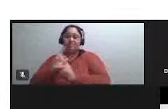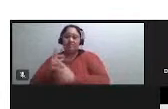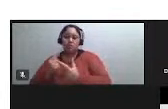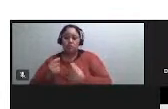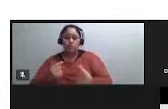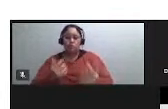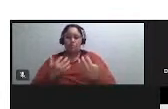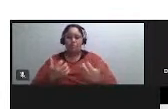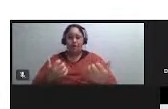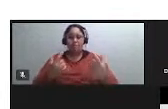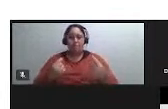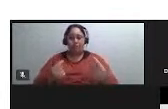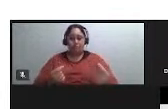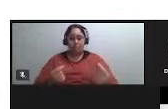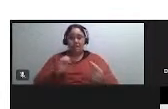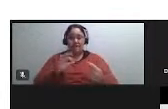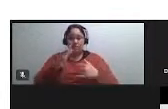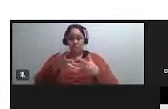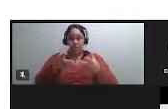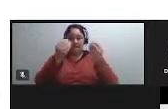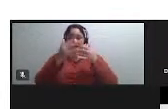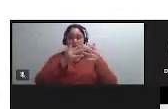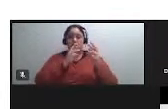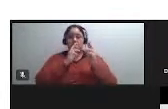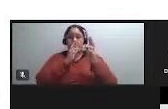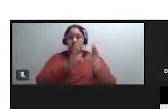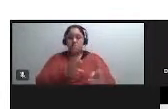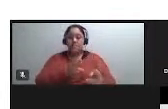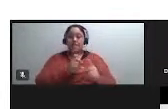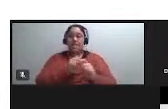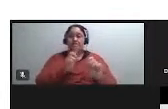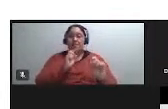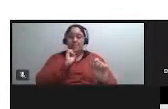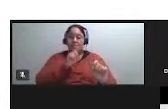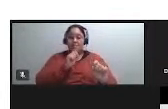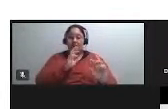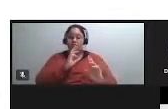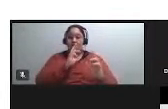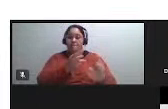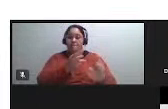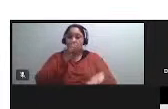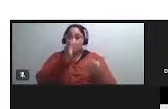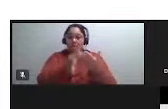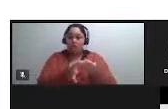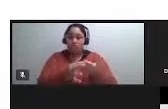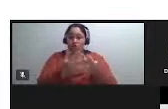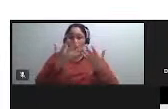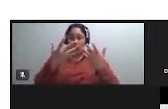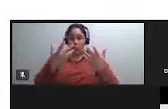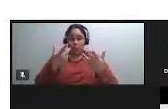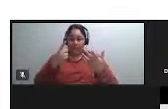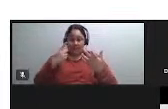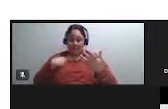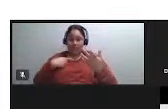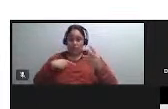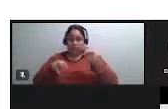by Parliament? And if there were any recommendations, were those addressed? Can we get a quick